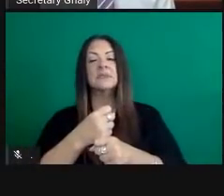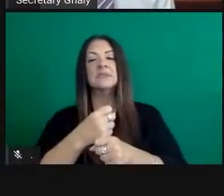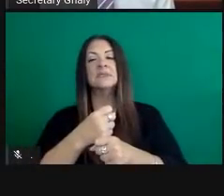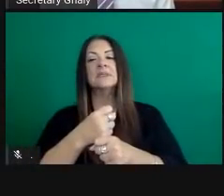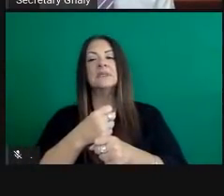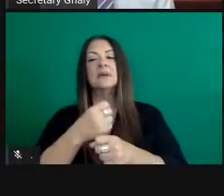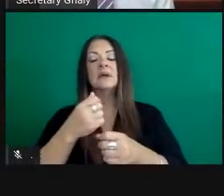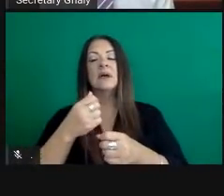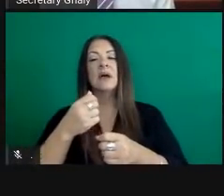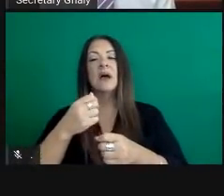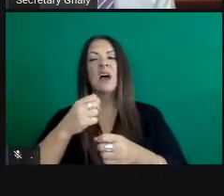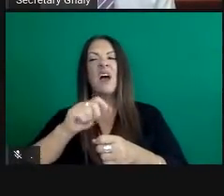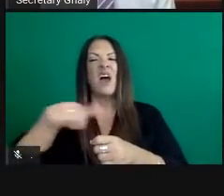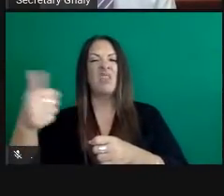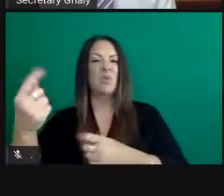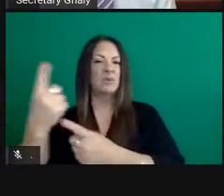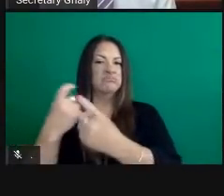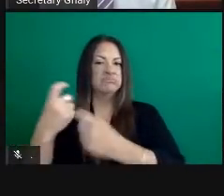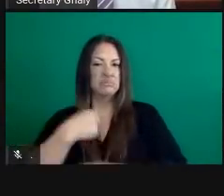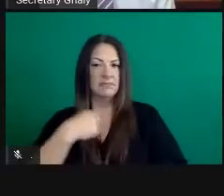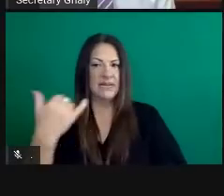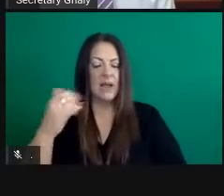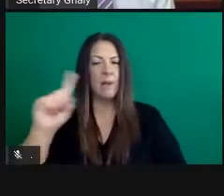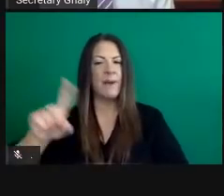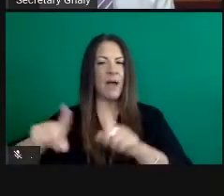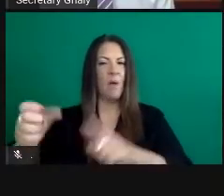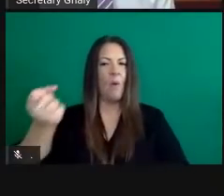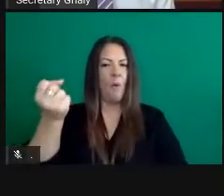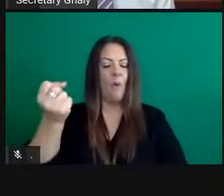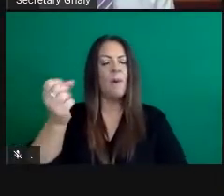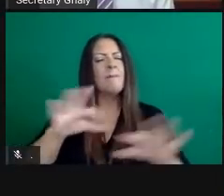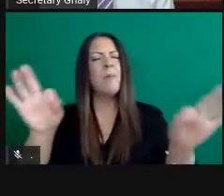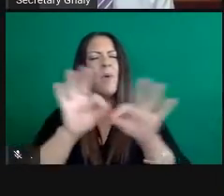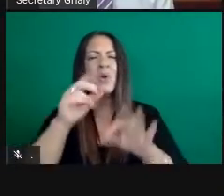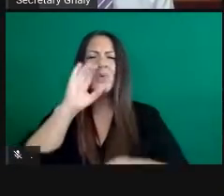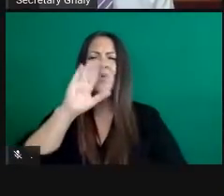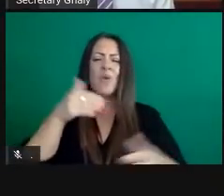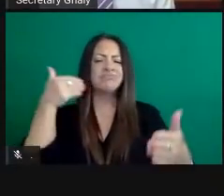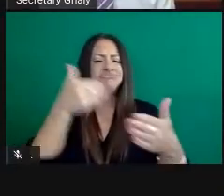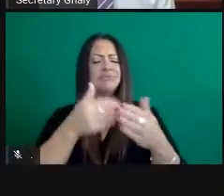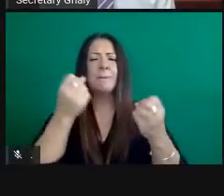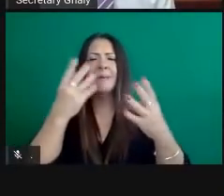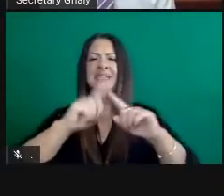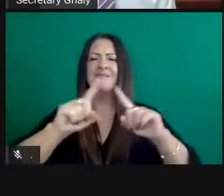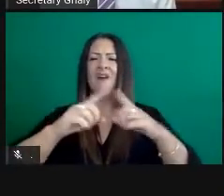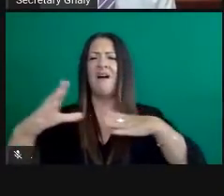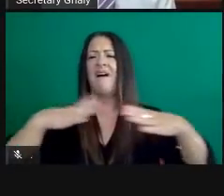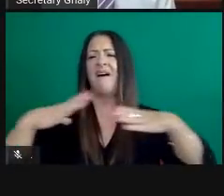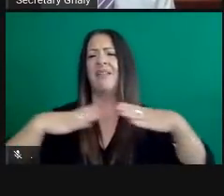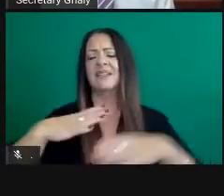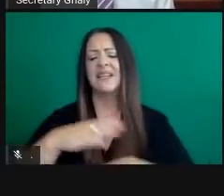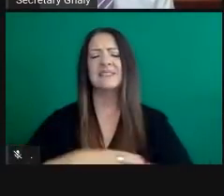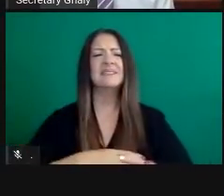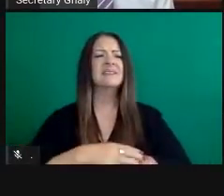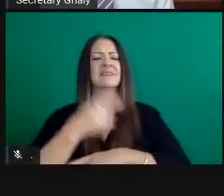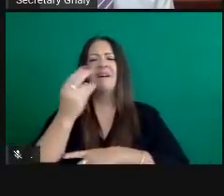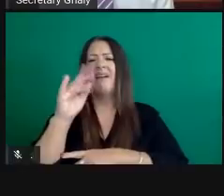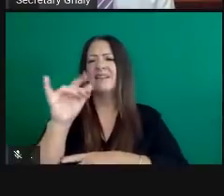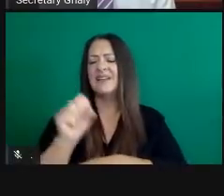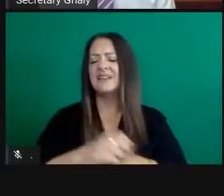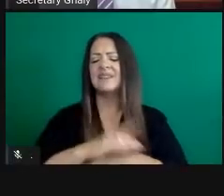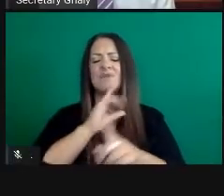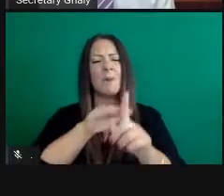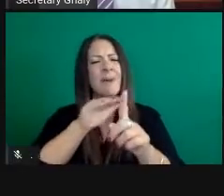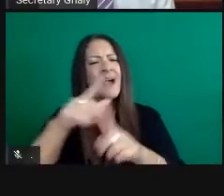really important time as we enter the holiday season, colder weather, the reminder about not just COVID, but flu,